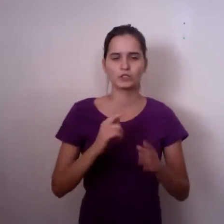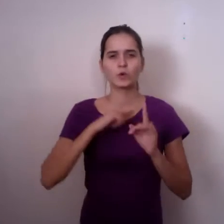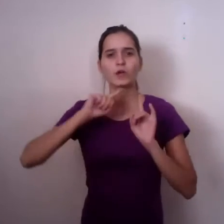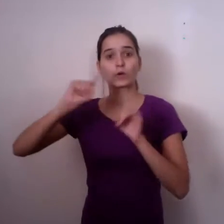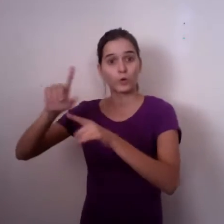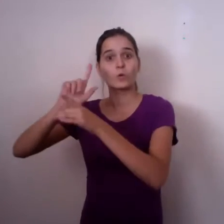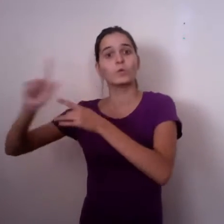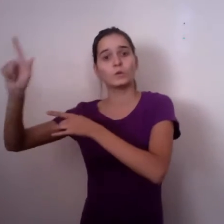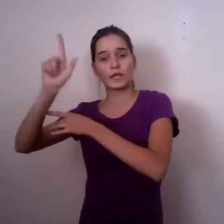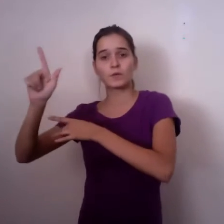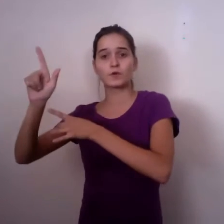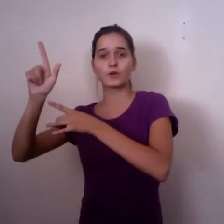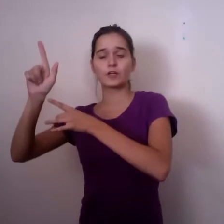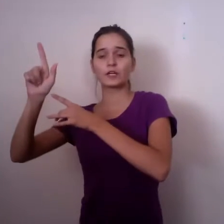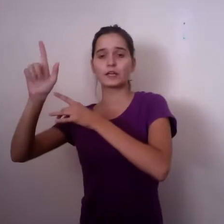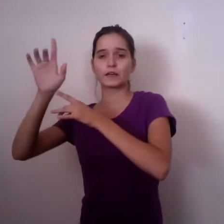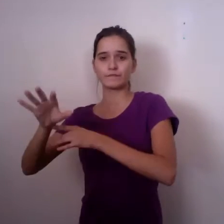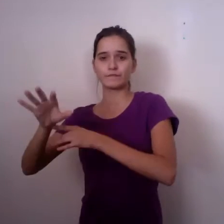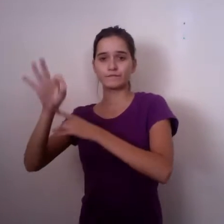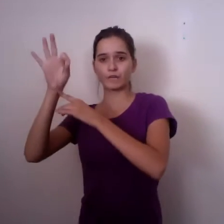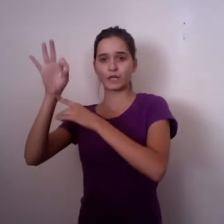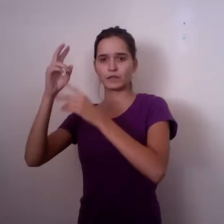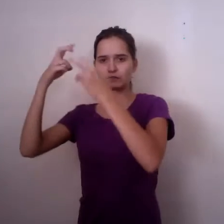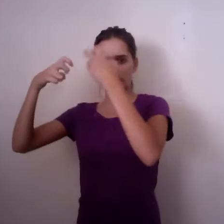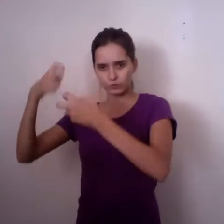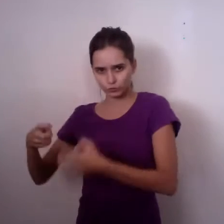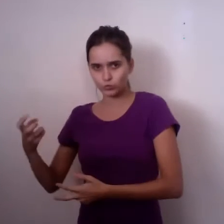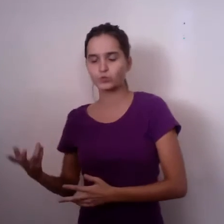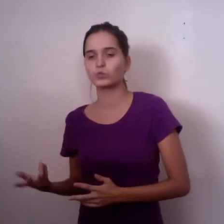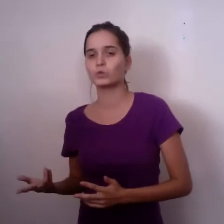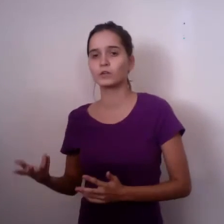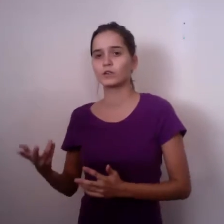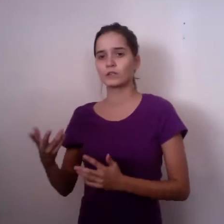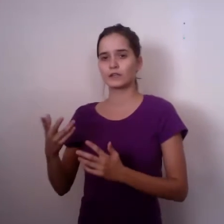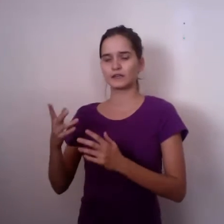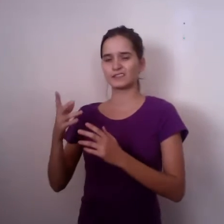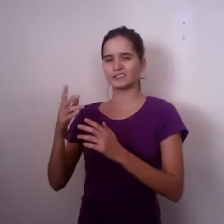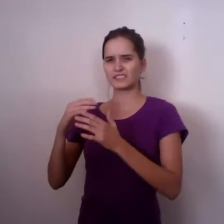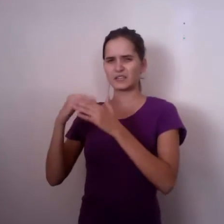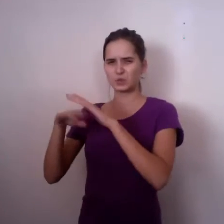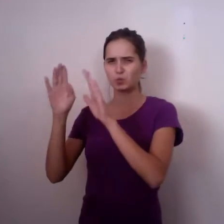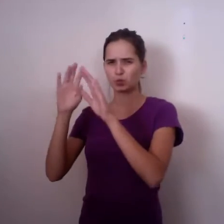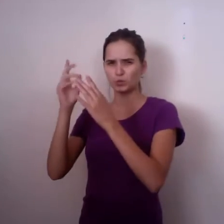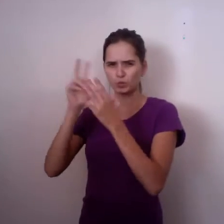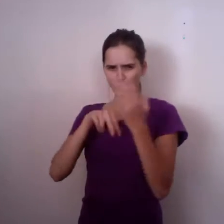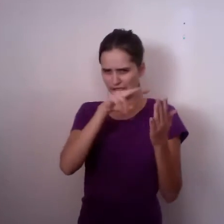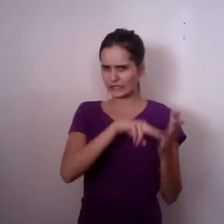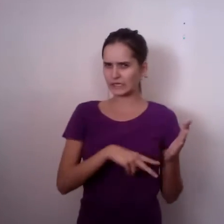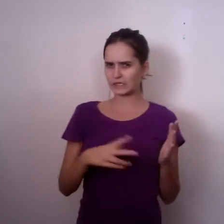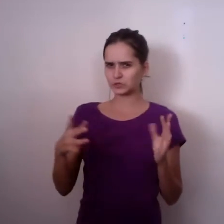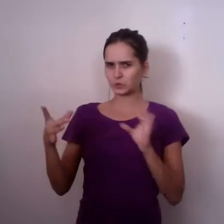look for an issue that came up in the reading that we were doing, so that they're getting exposure to the textbook writing and